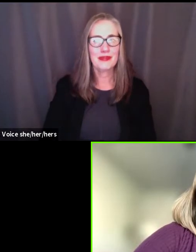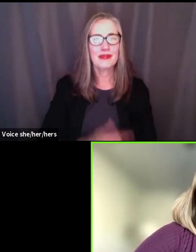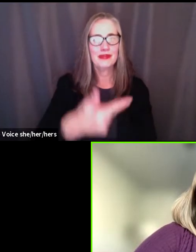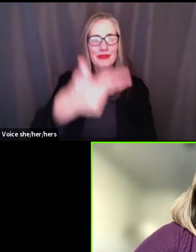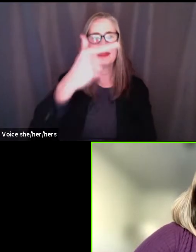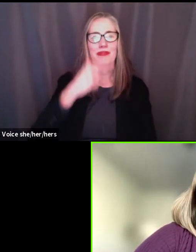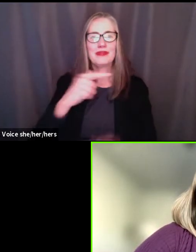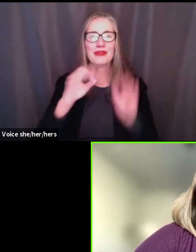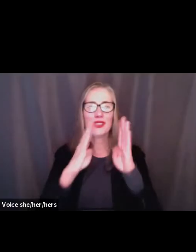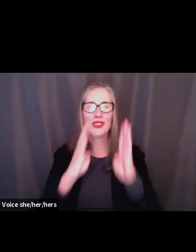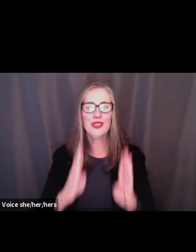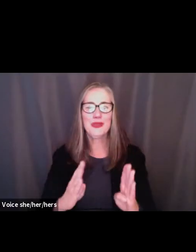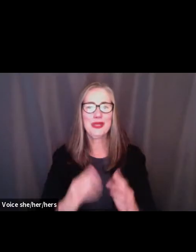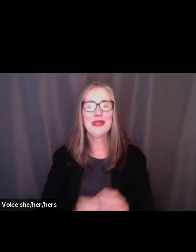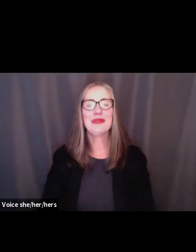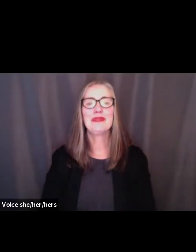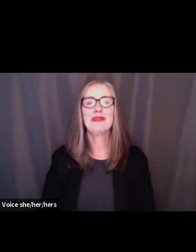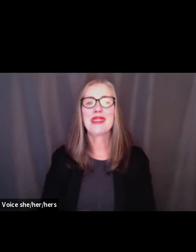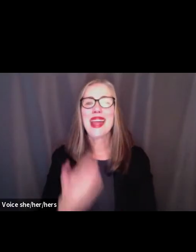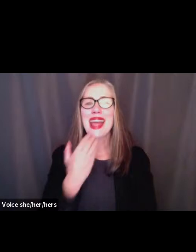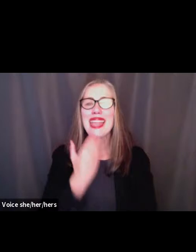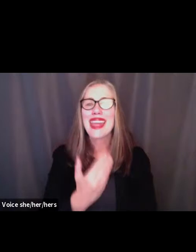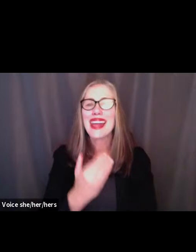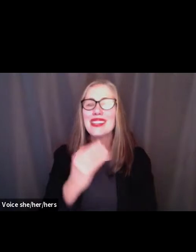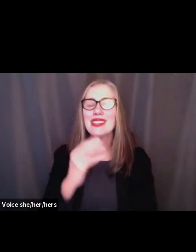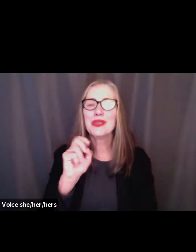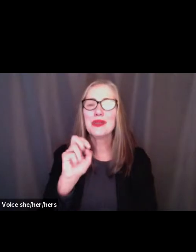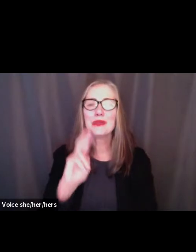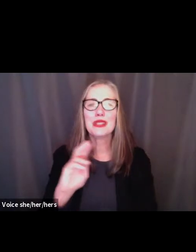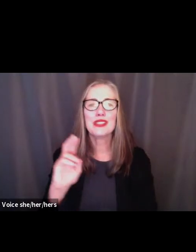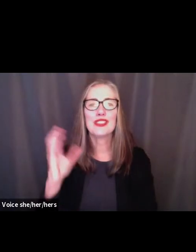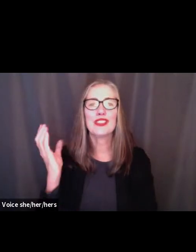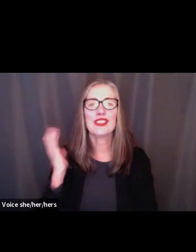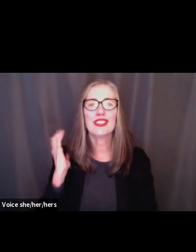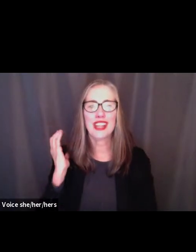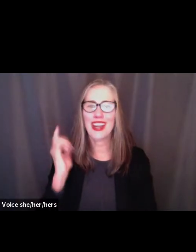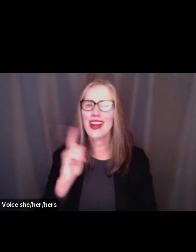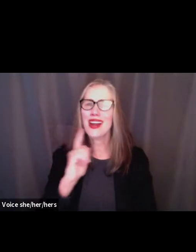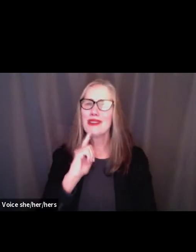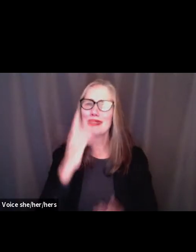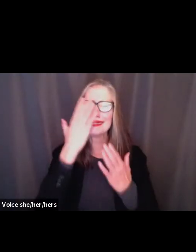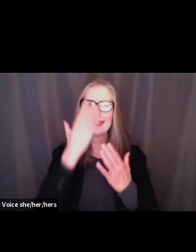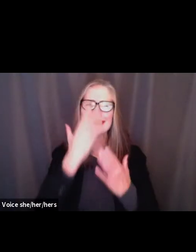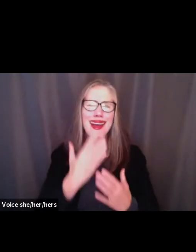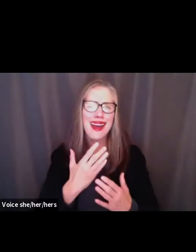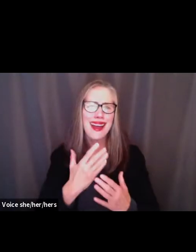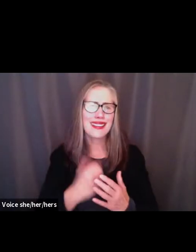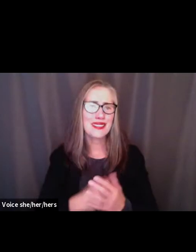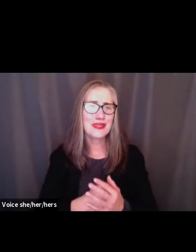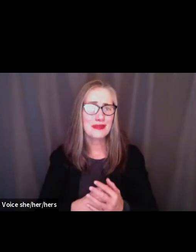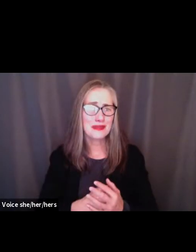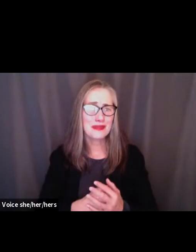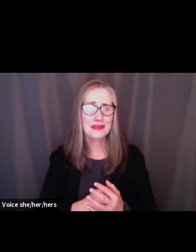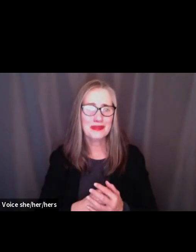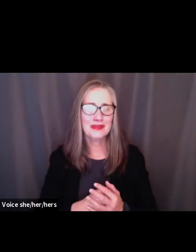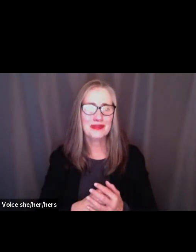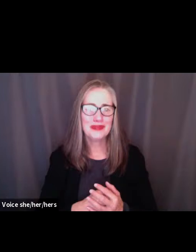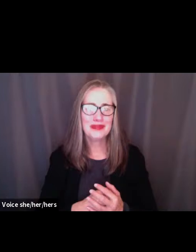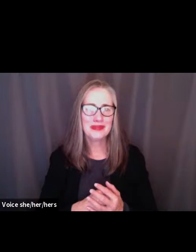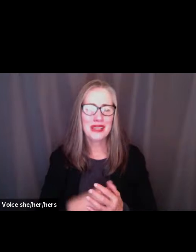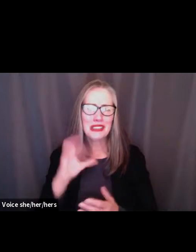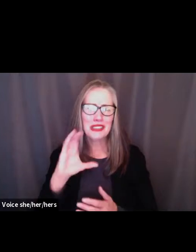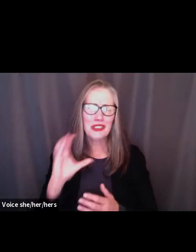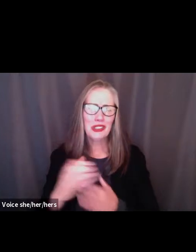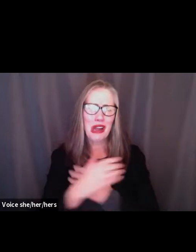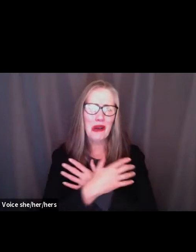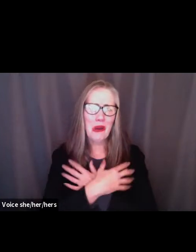Thank you very much, Mr. Chair. I'm quite sad, I must say, because my Chicago Bears just